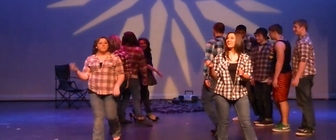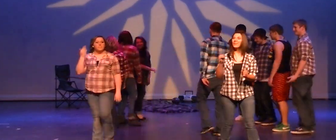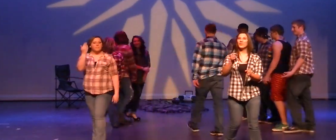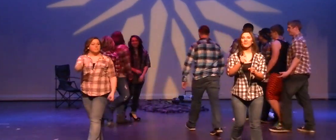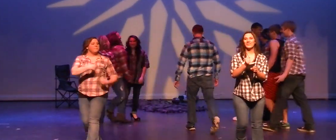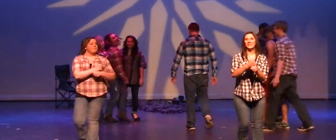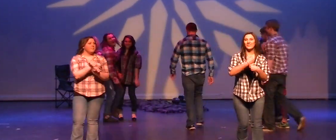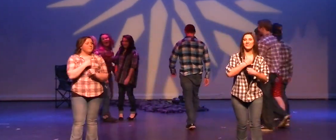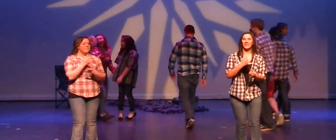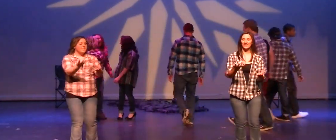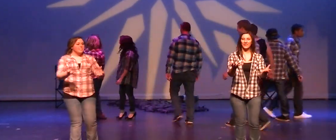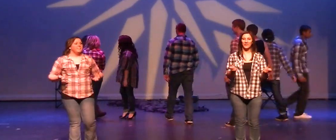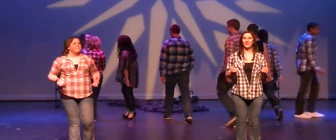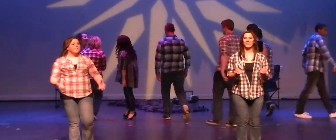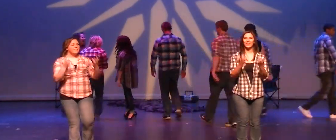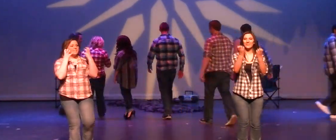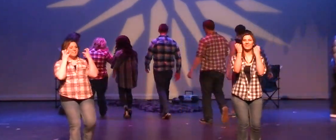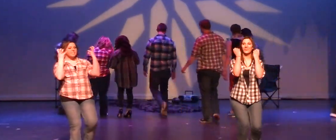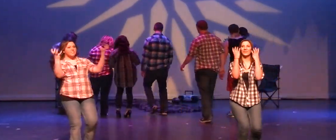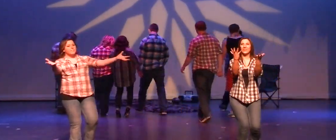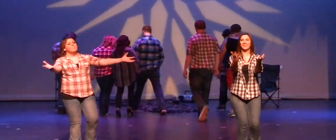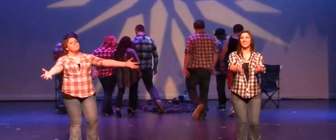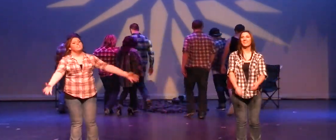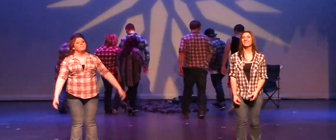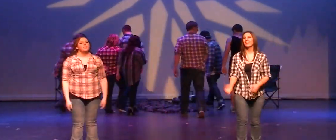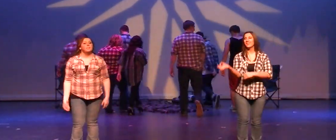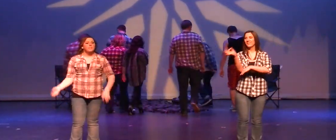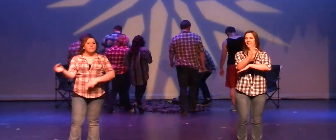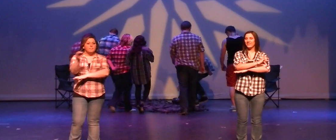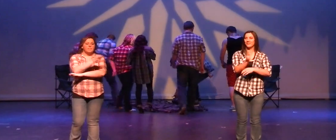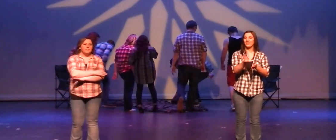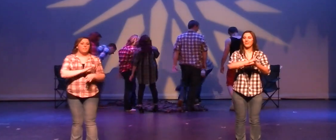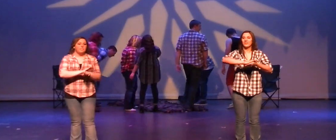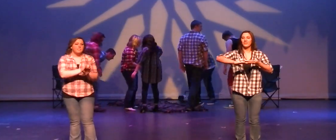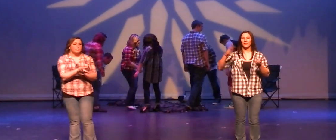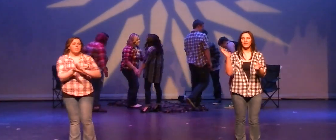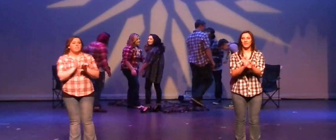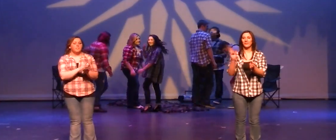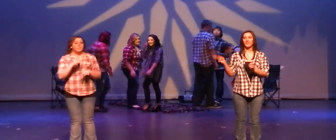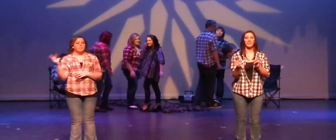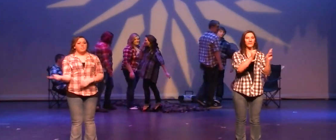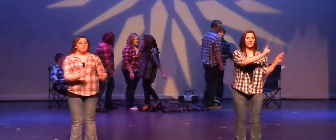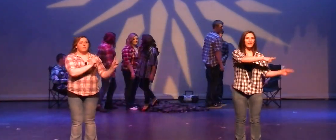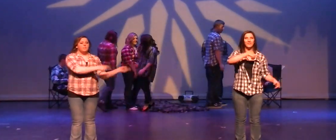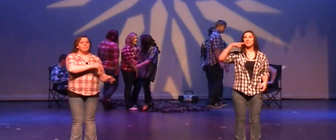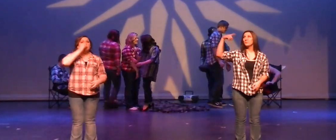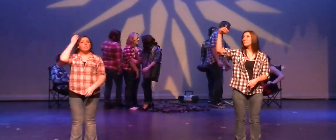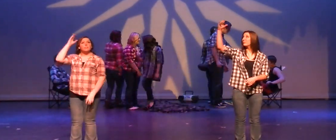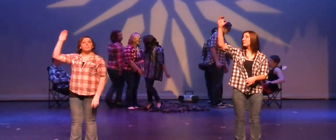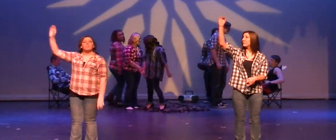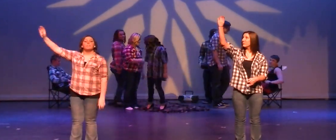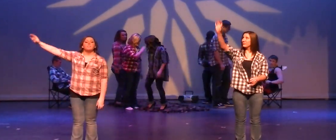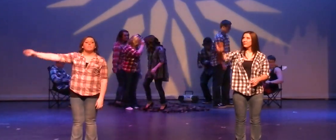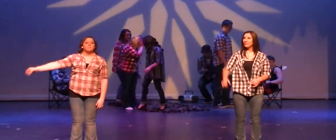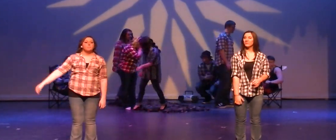about you makes me wonder Now, let the sun's getting on, whatever goes in your bed Come on,